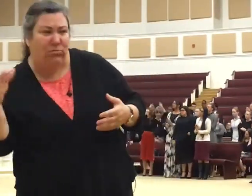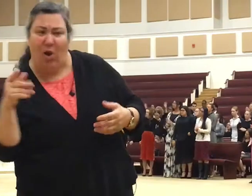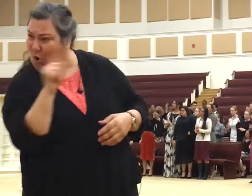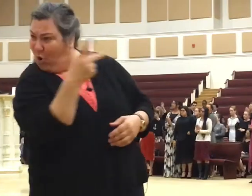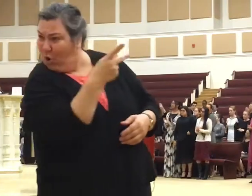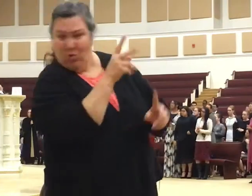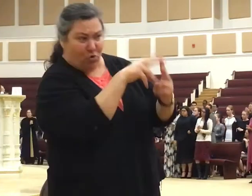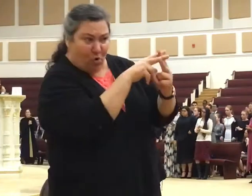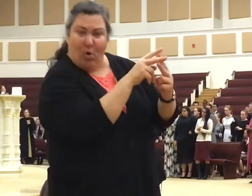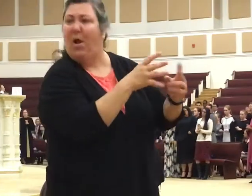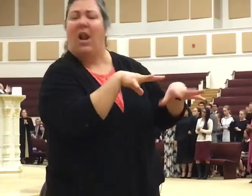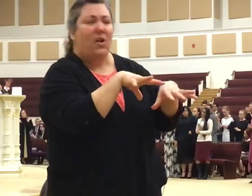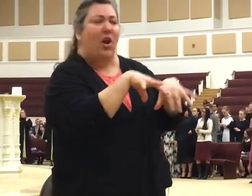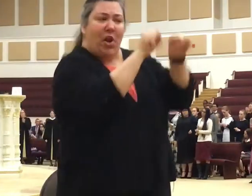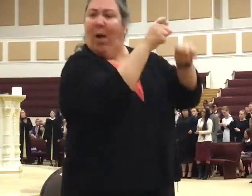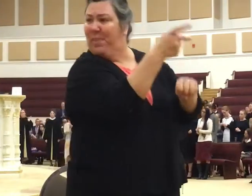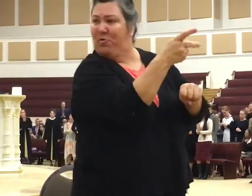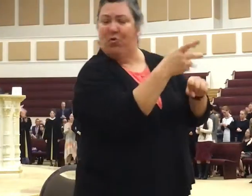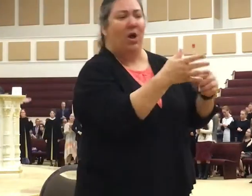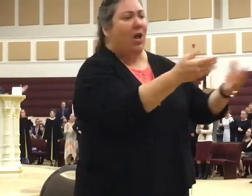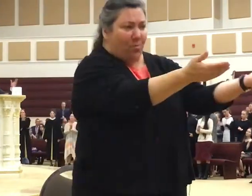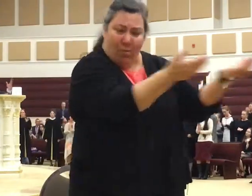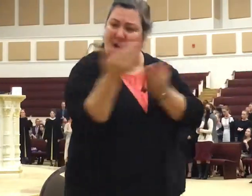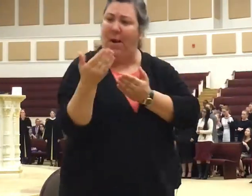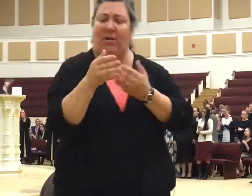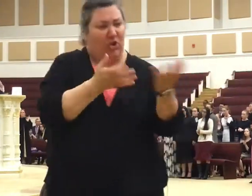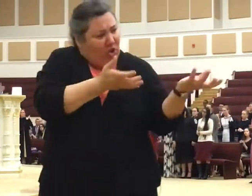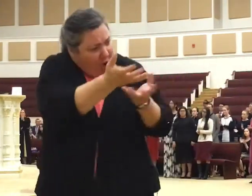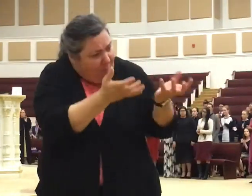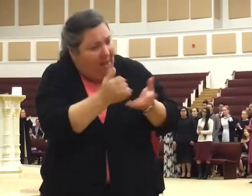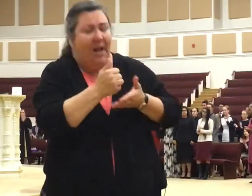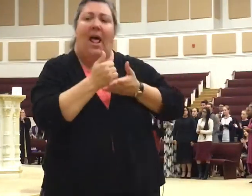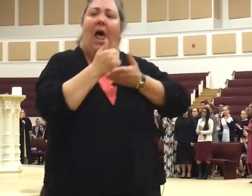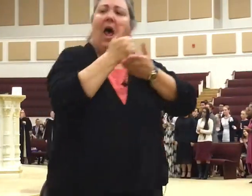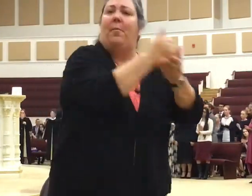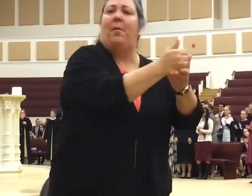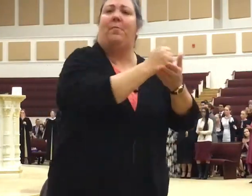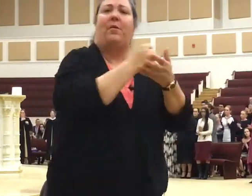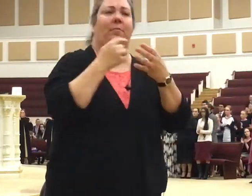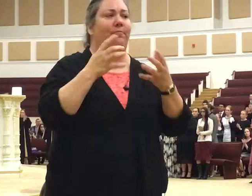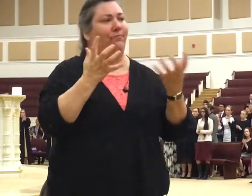Let's take them out to dinner. Let's talk to them about getting their life together for God.